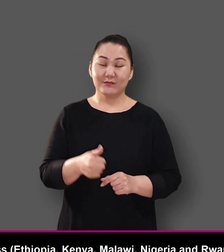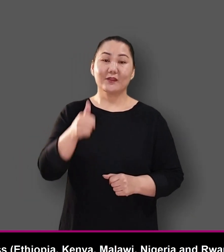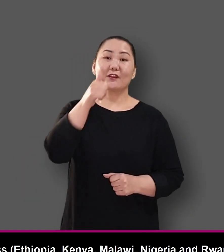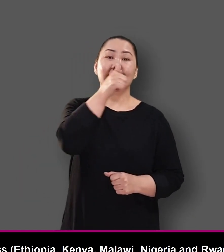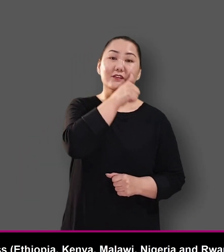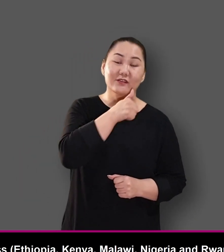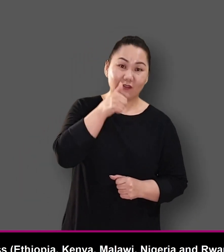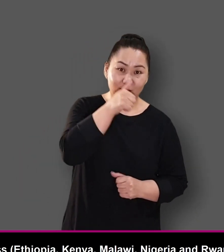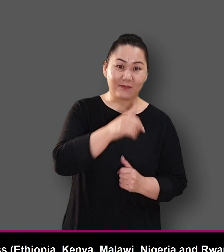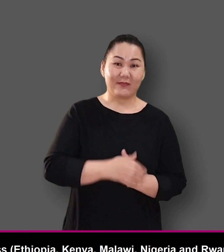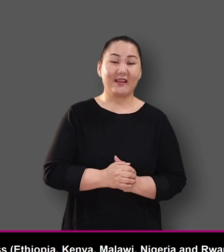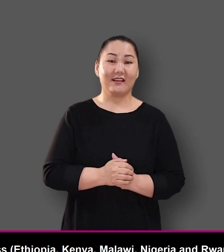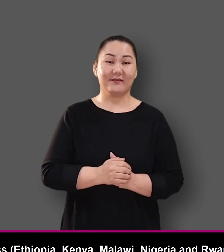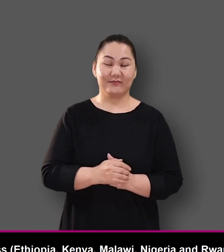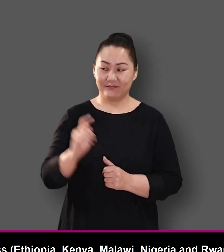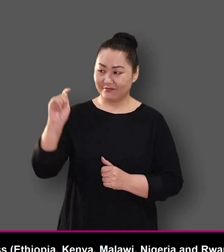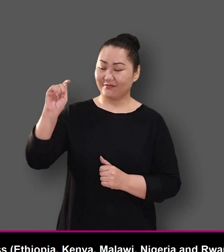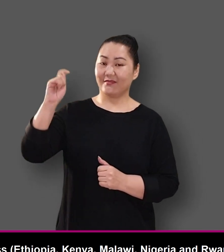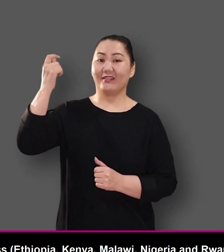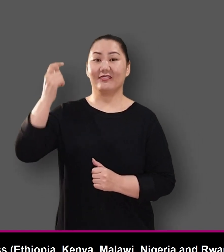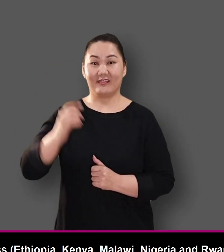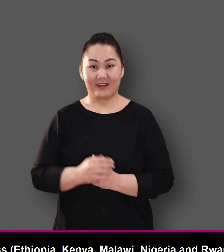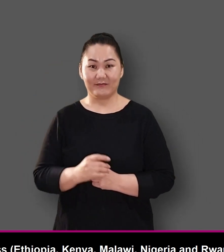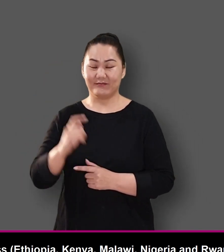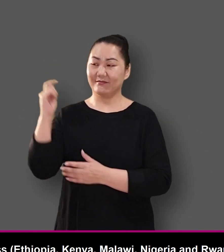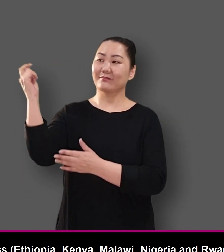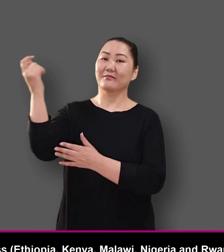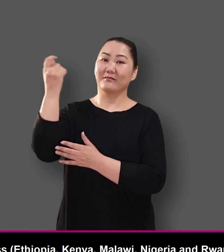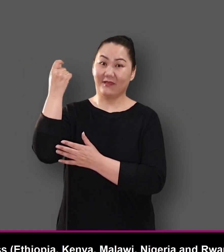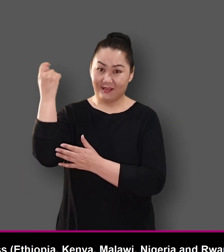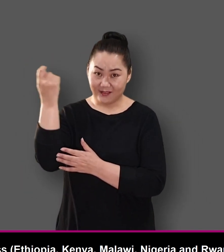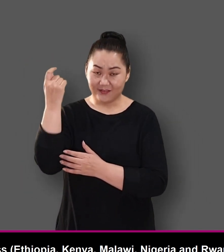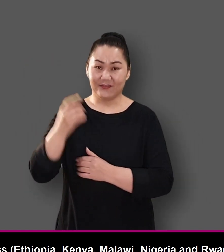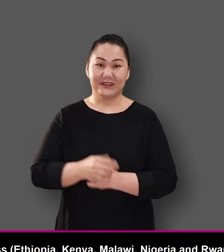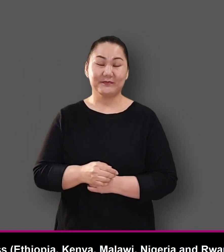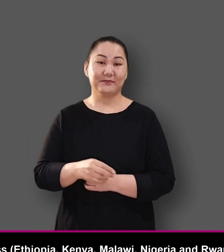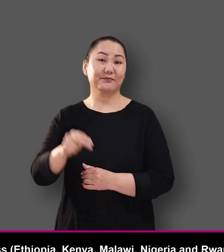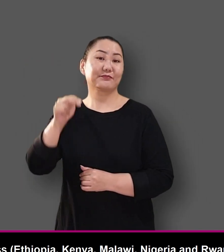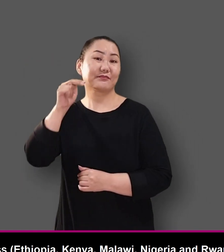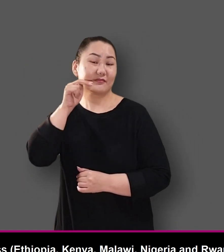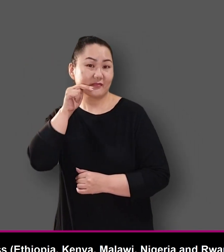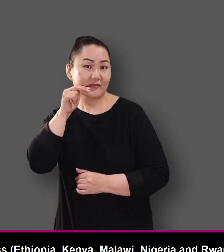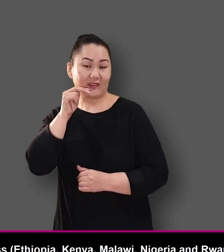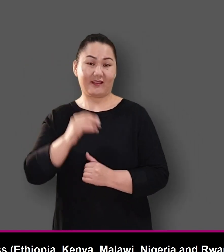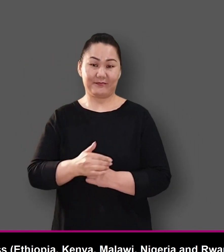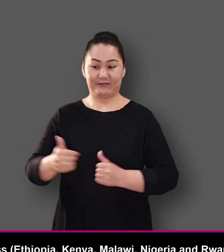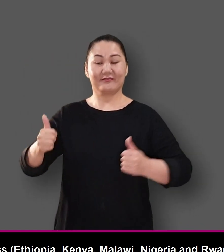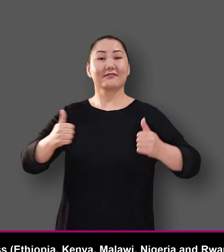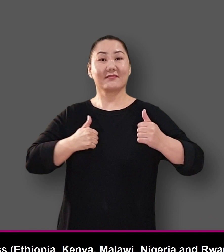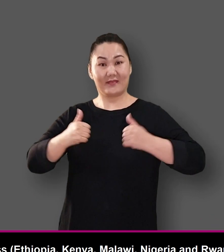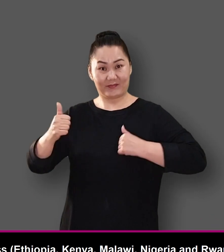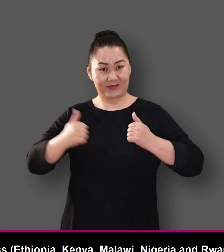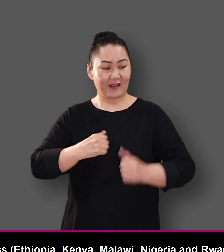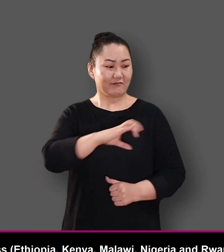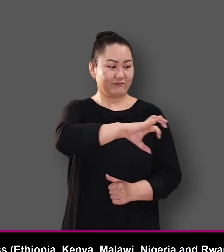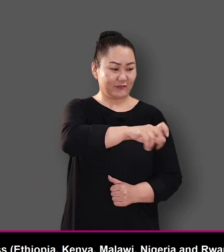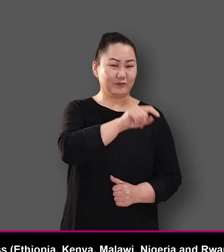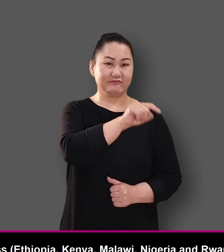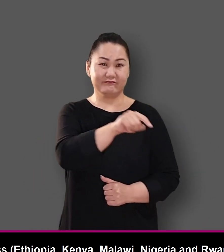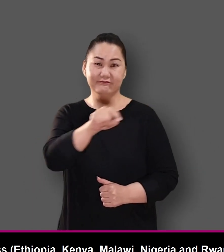Sign language interpretation across Ethiopia, Kenya, Malawi, Nigeria, and Rwanda.